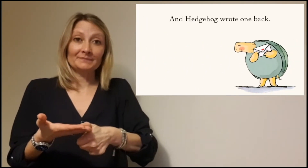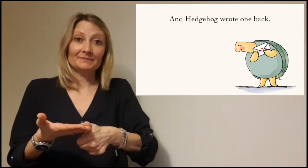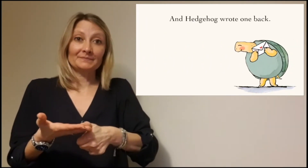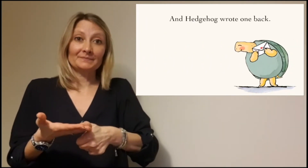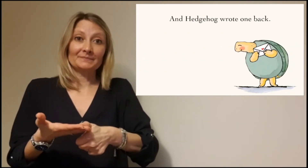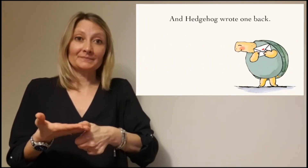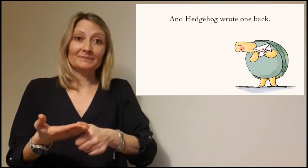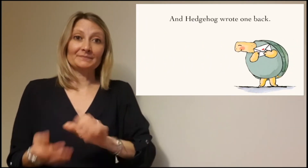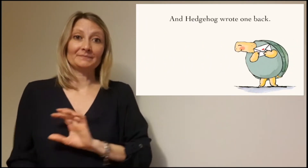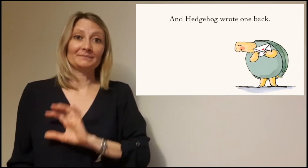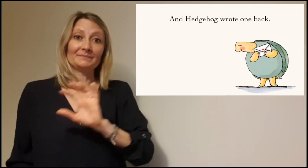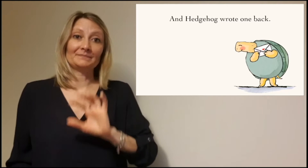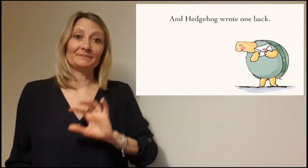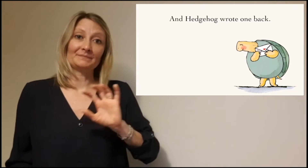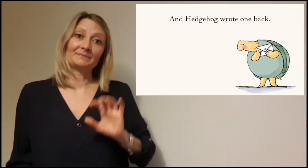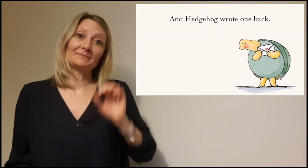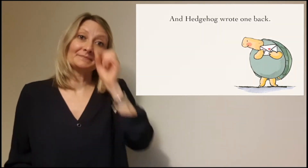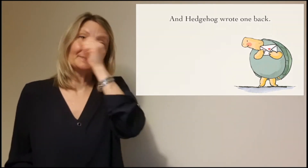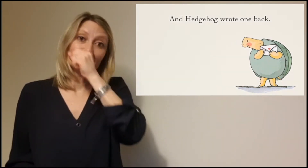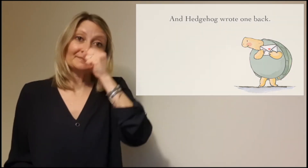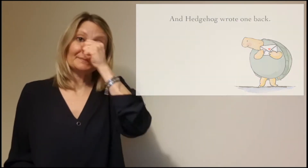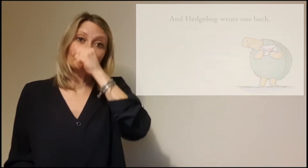And Hedgehog wrote one